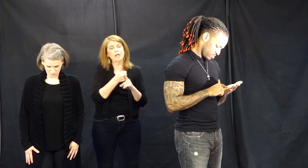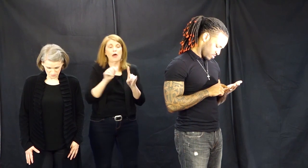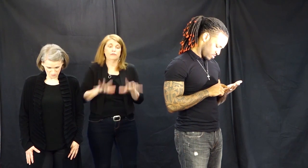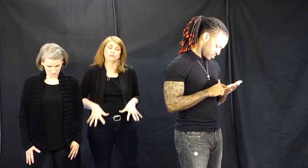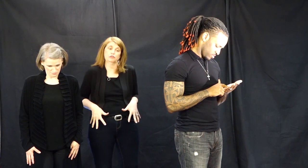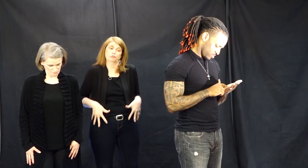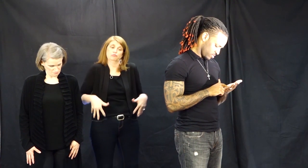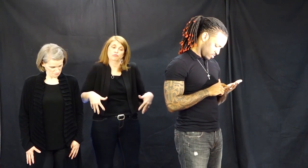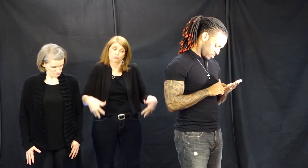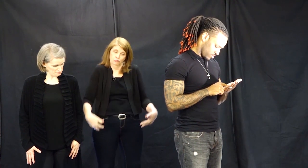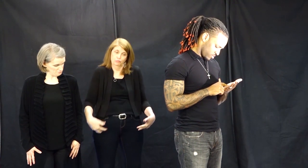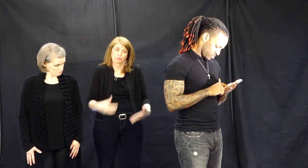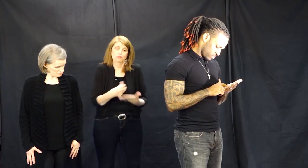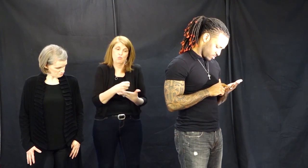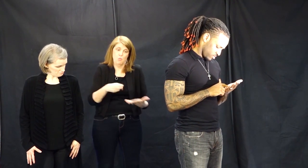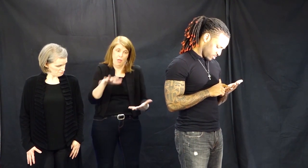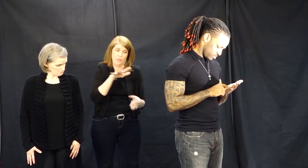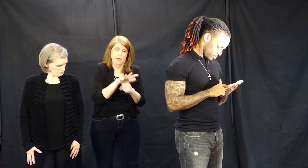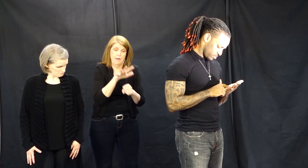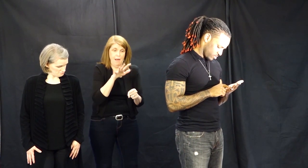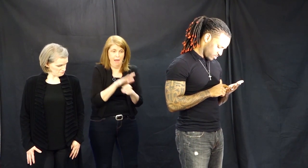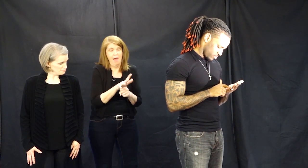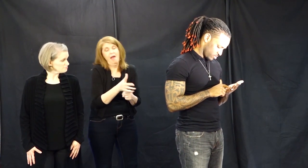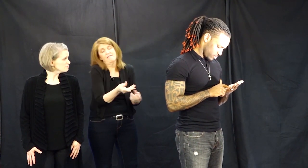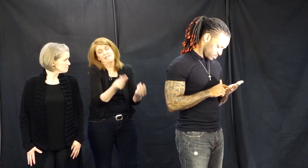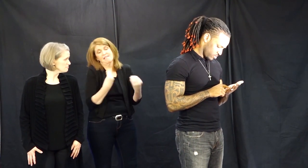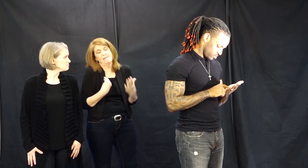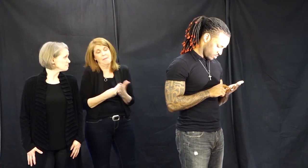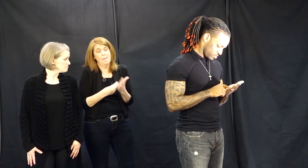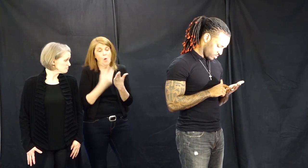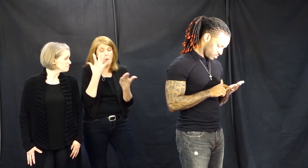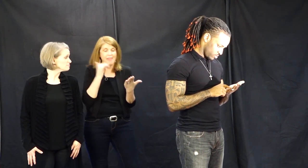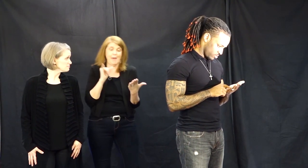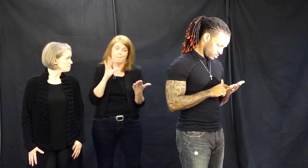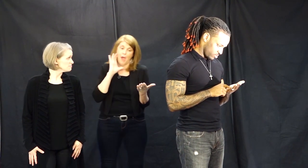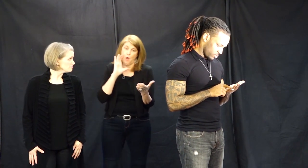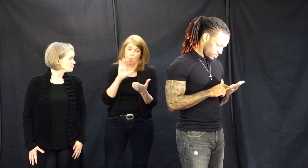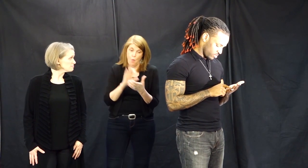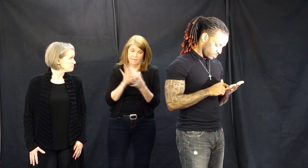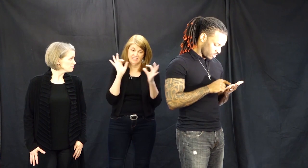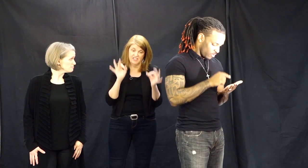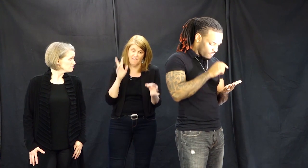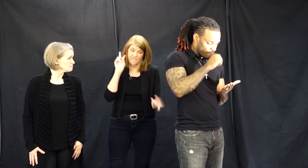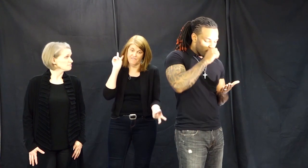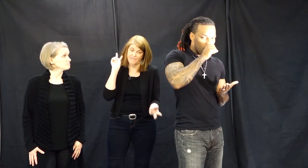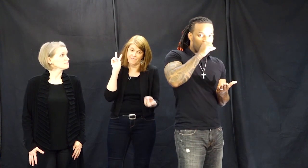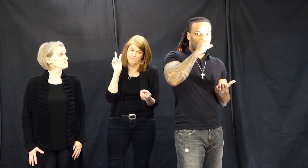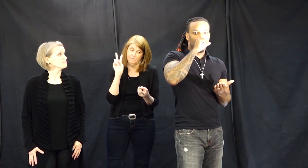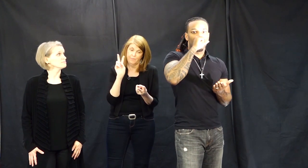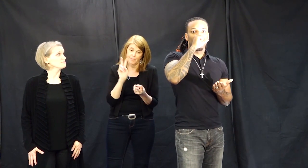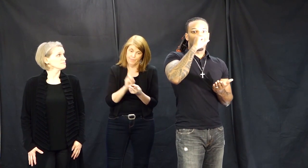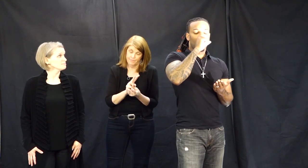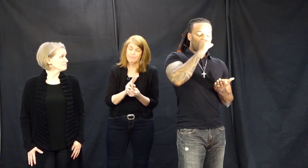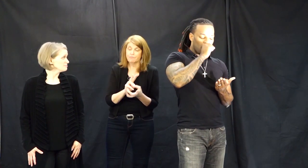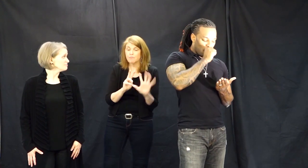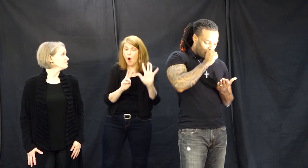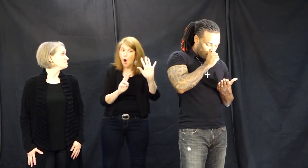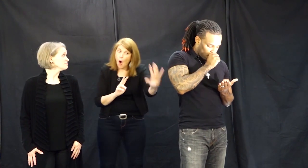wealth in the pockets of people like me, down on their luck. You see, that was my wife who you decided to. Uh-oh, you made the